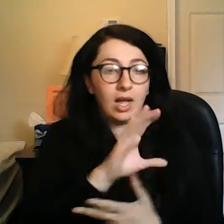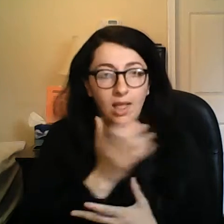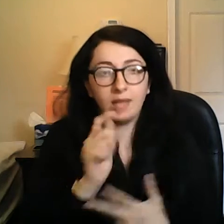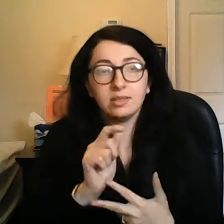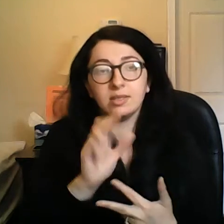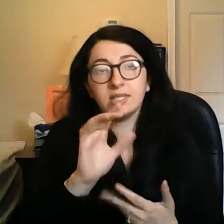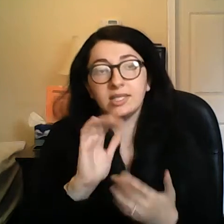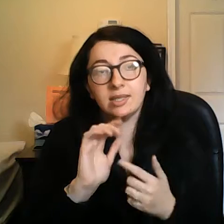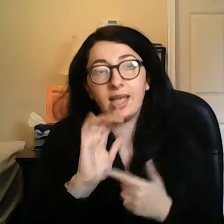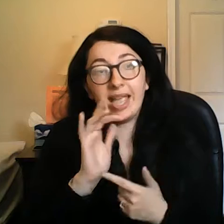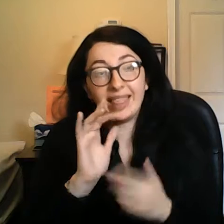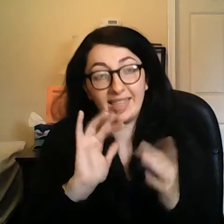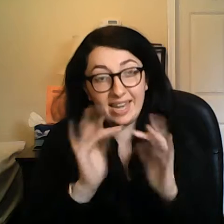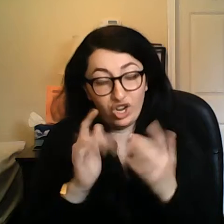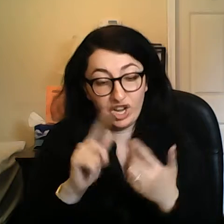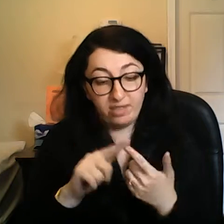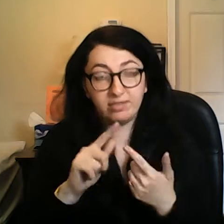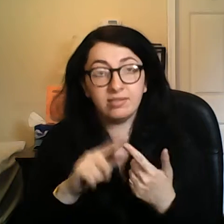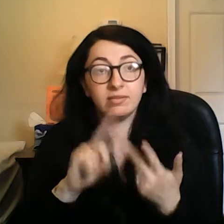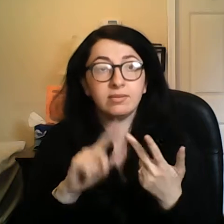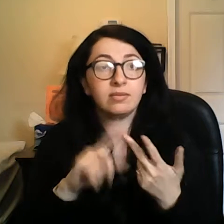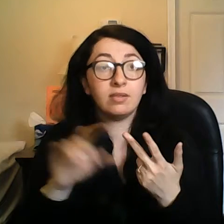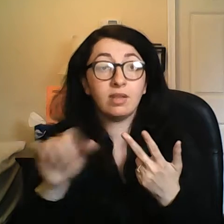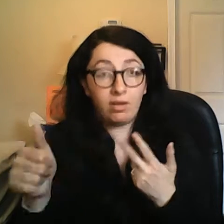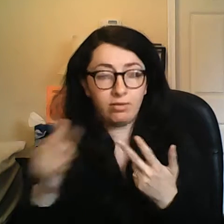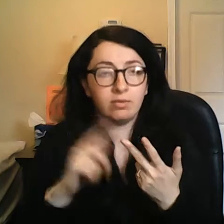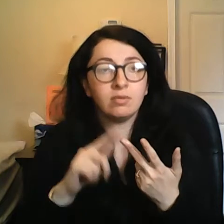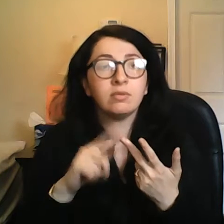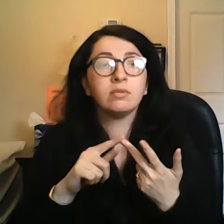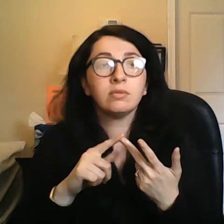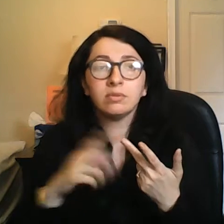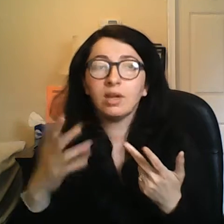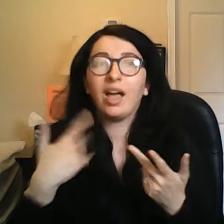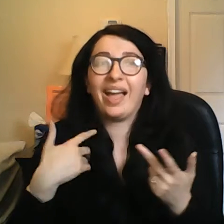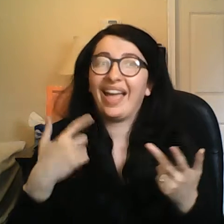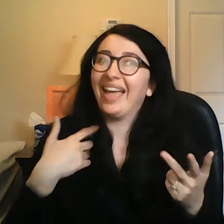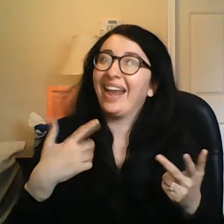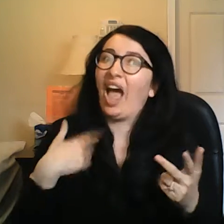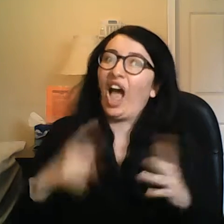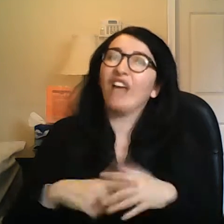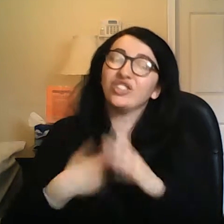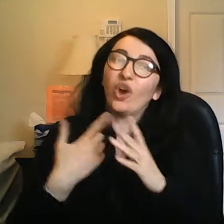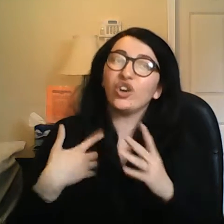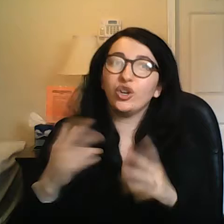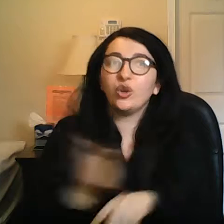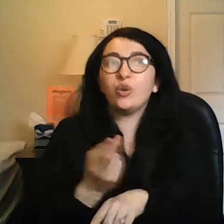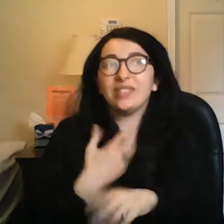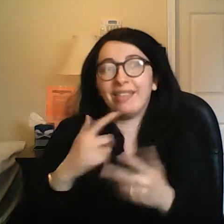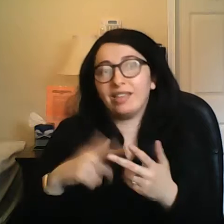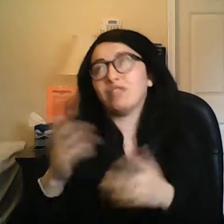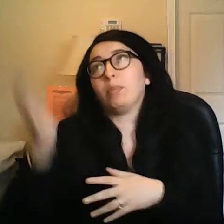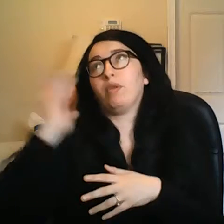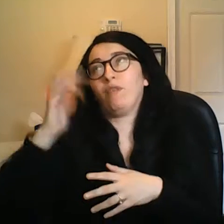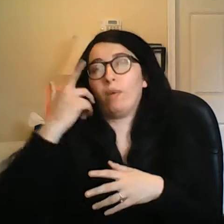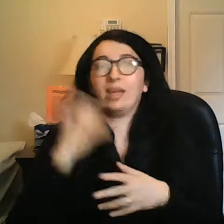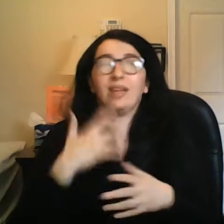first starting out, because I didn't have social media and the internet wasn't as popular as it is today, is